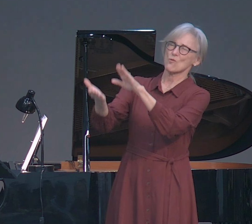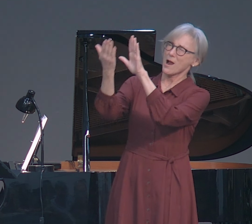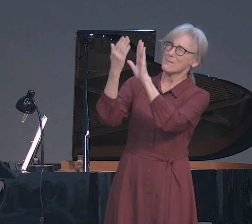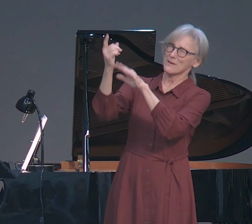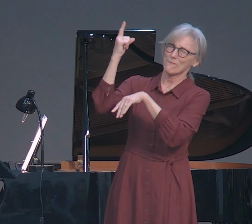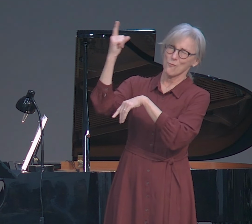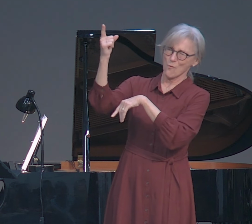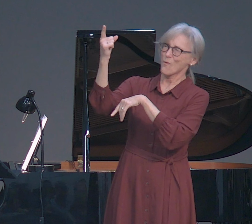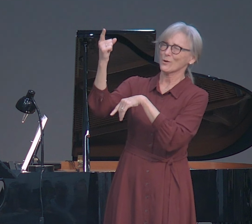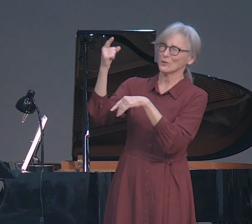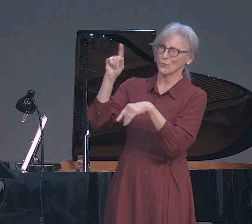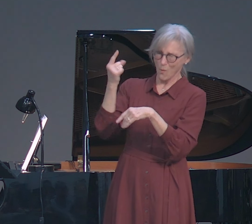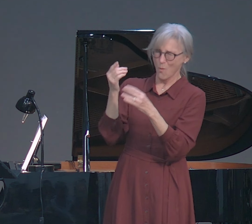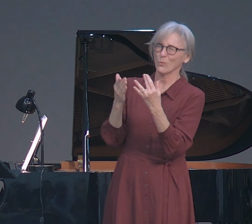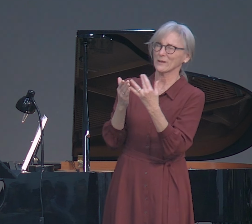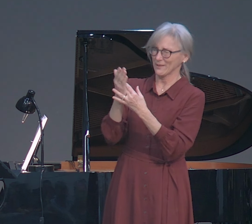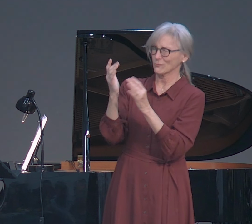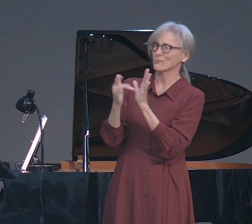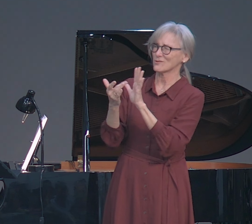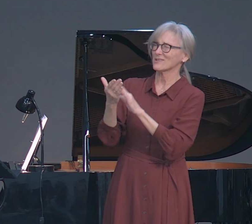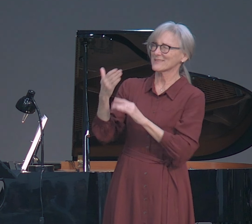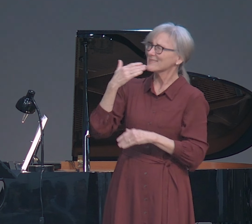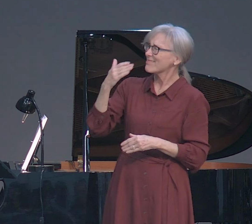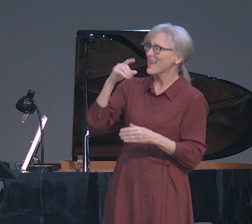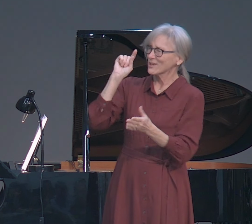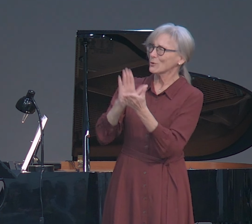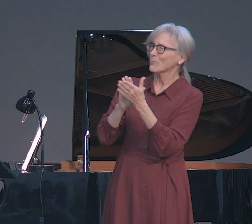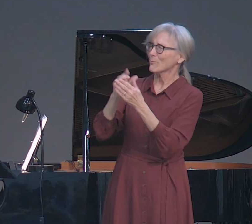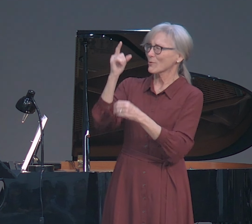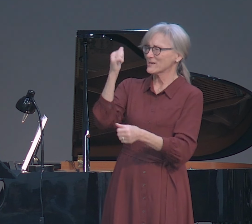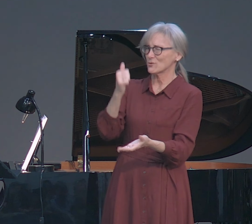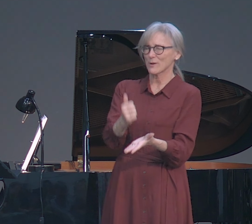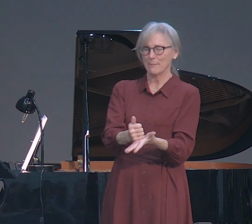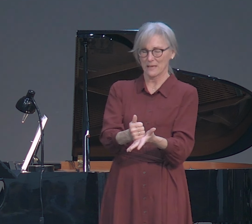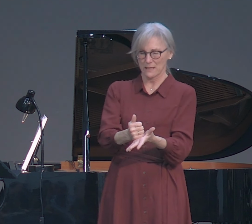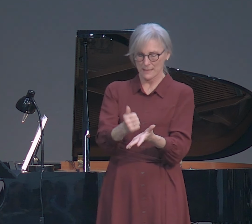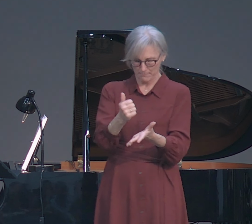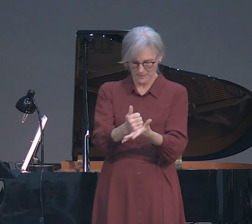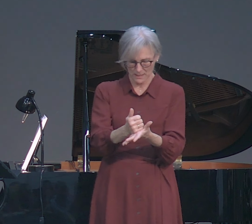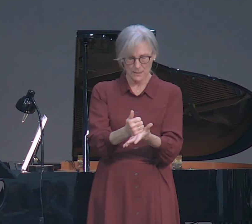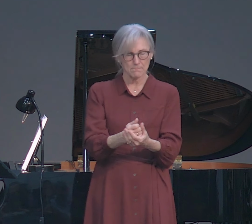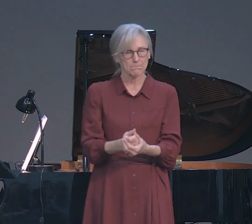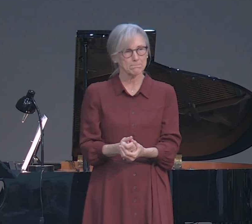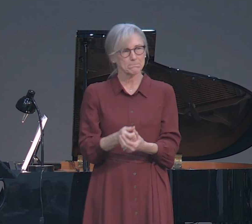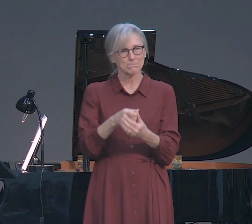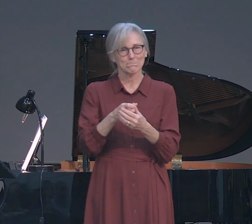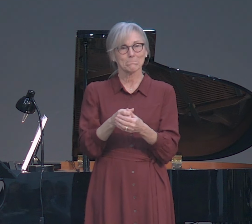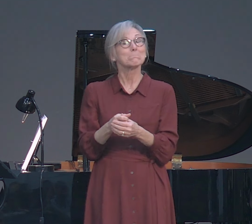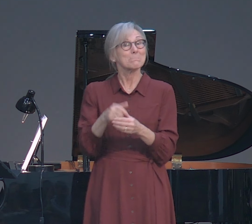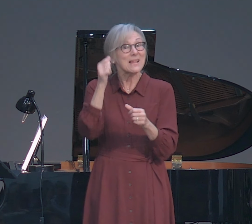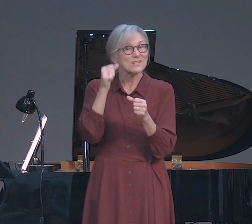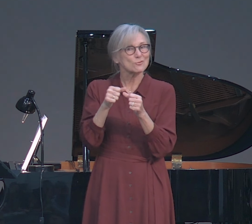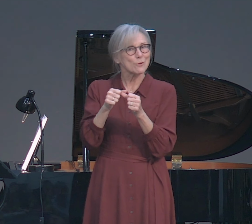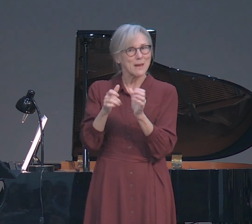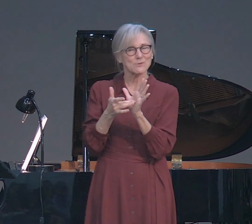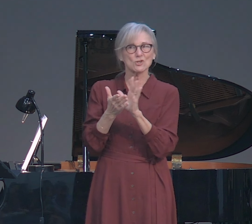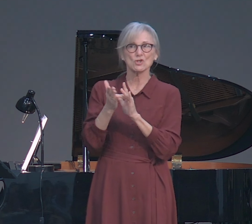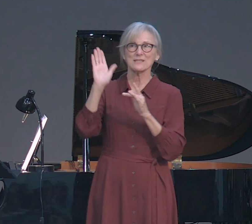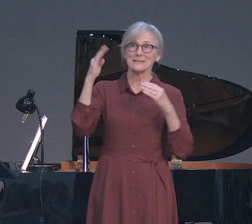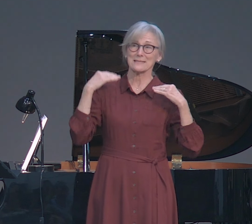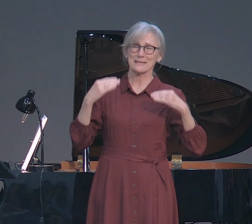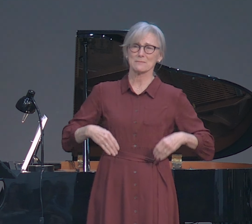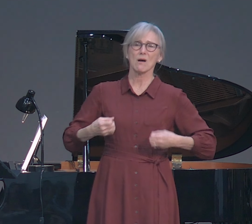and holy God. We thank you and we praise you. Amen. Amen. Let's remember Jesus' body that was